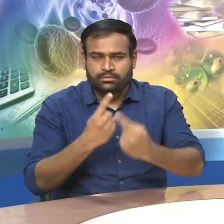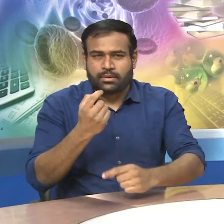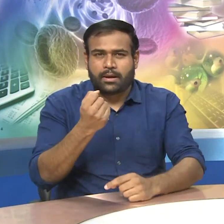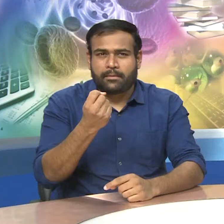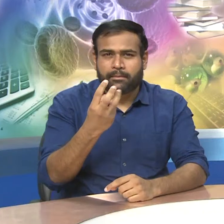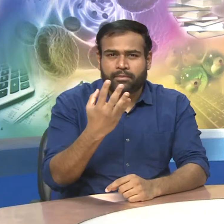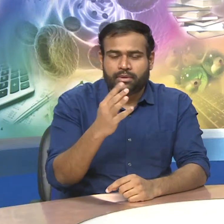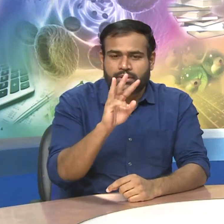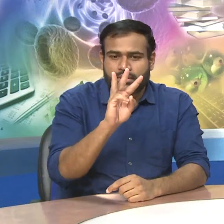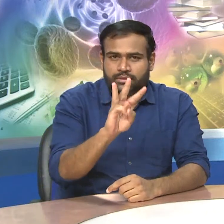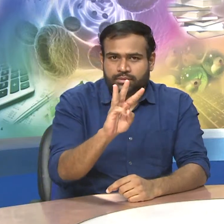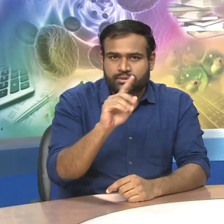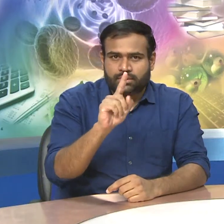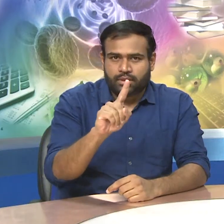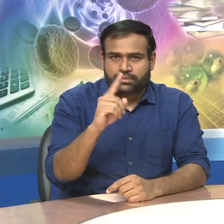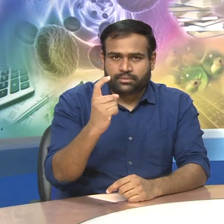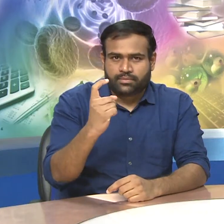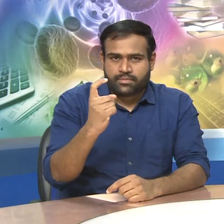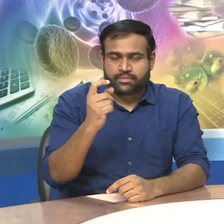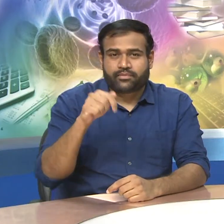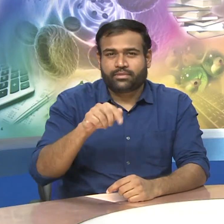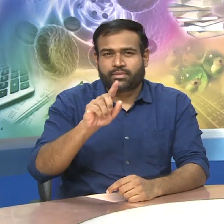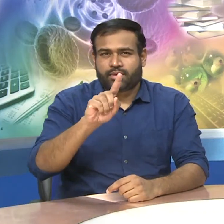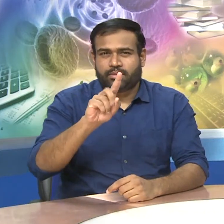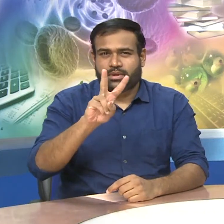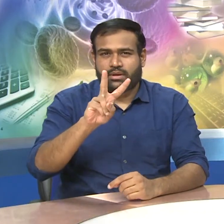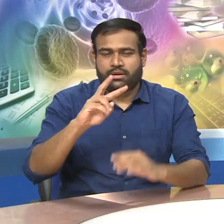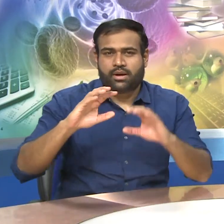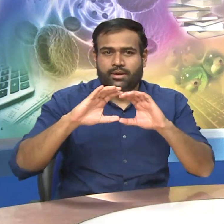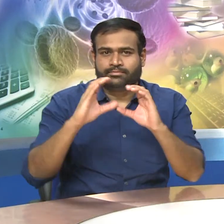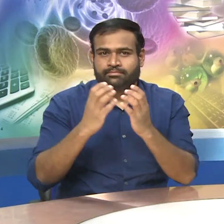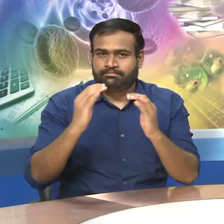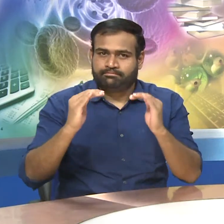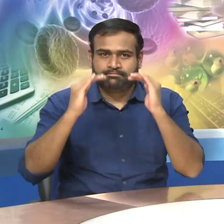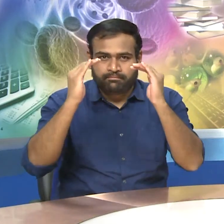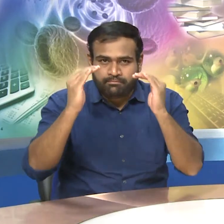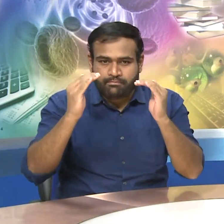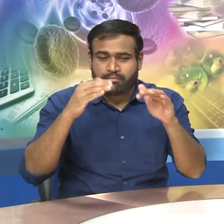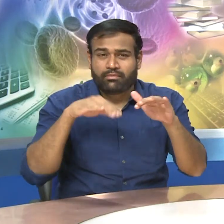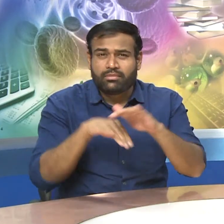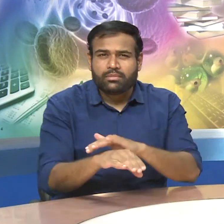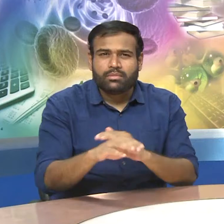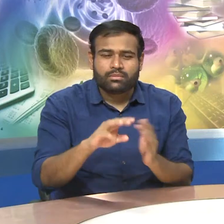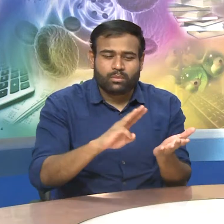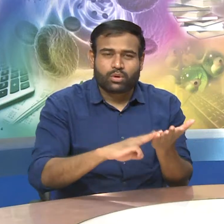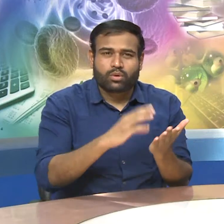Science. This is module number 3, code is 317,